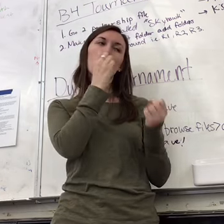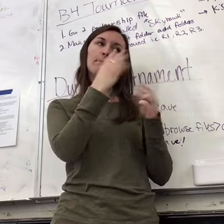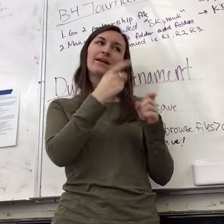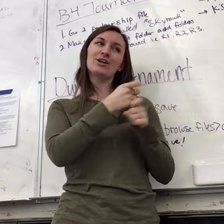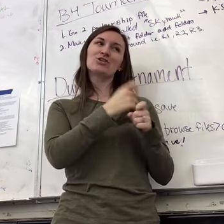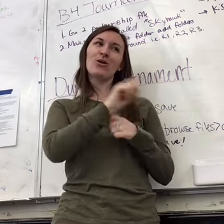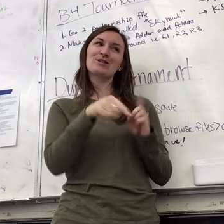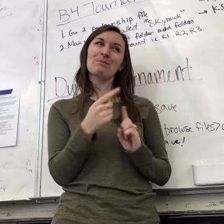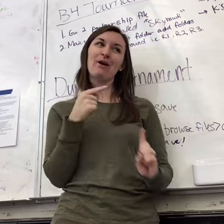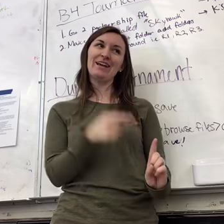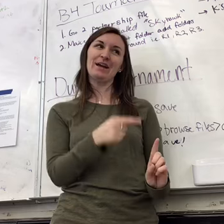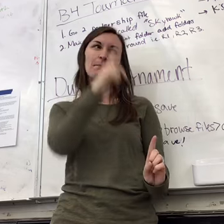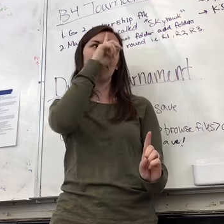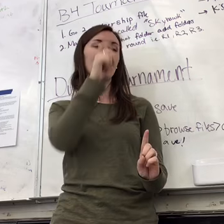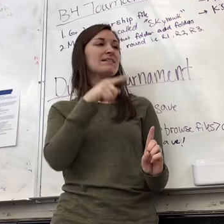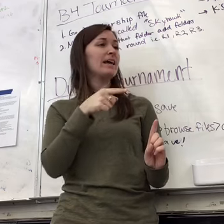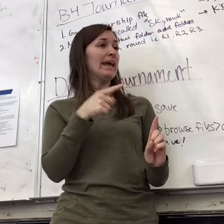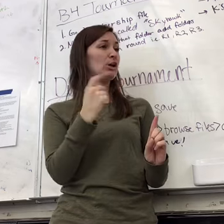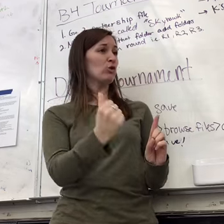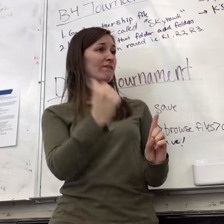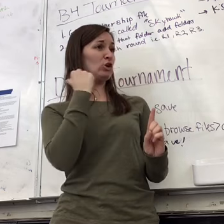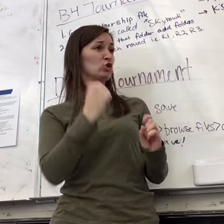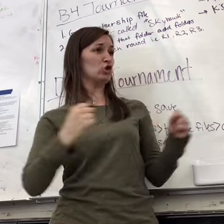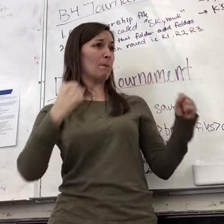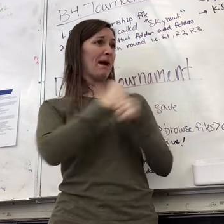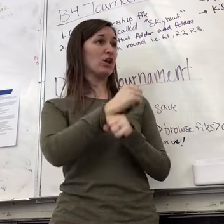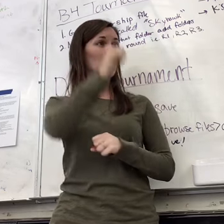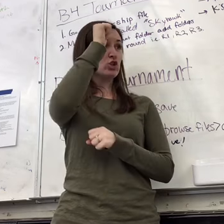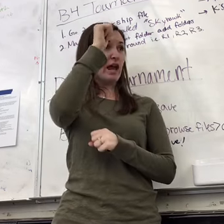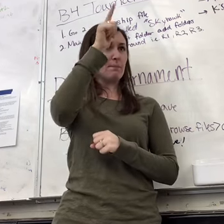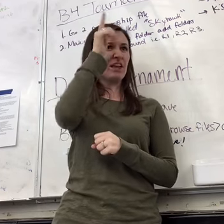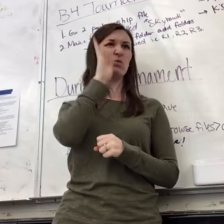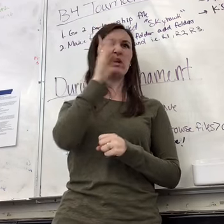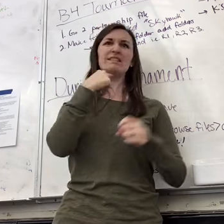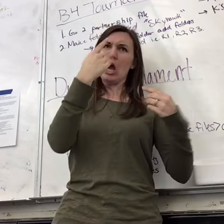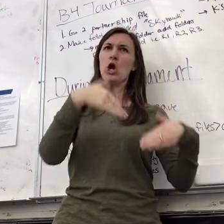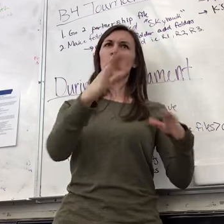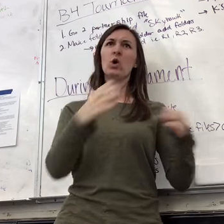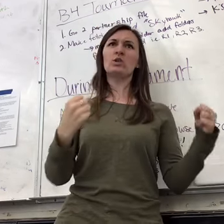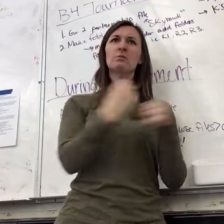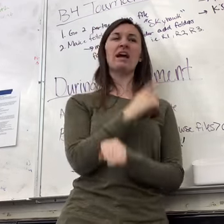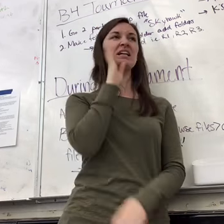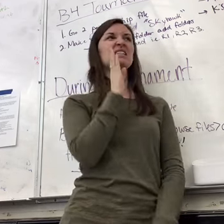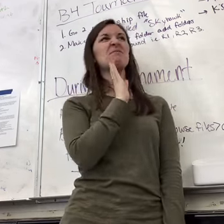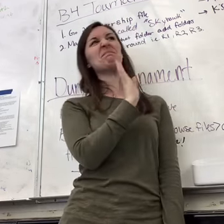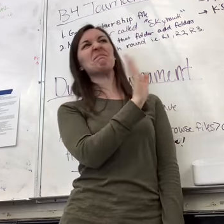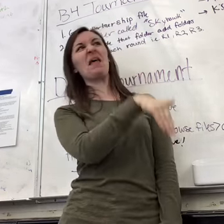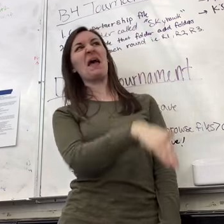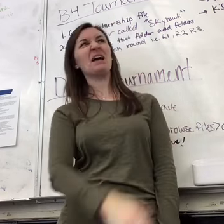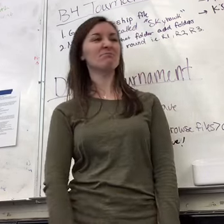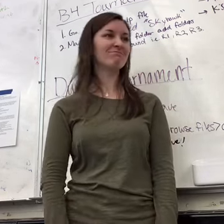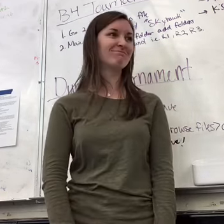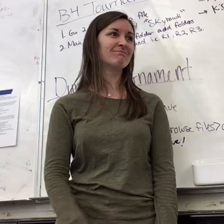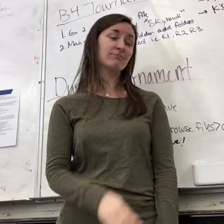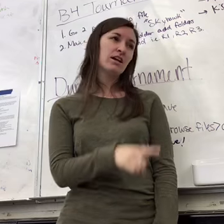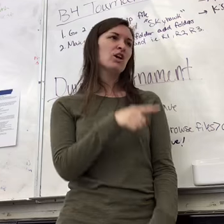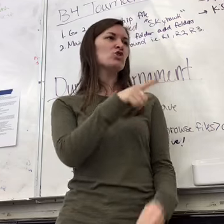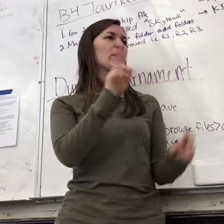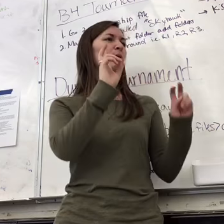refused to basically go into battle, so every time Lincoln would say go to battle, he'd say nah, and then he'd just hang out. And that's pretty much why he got fired.